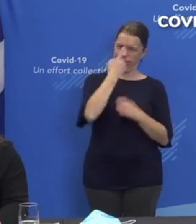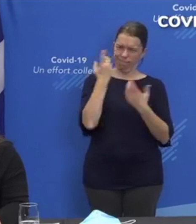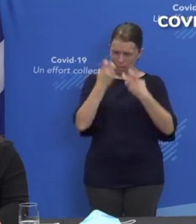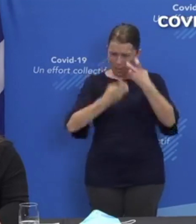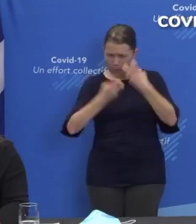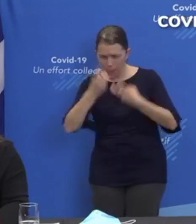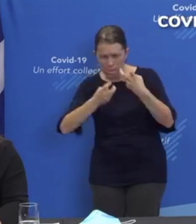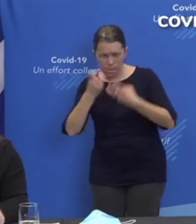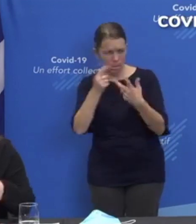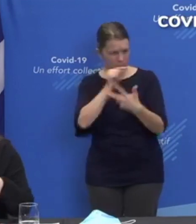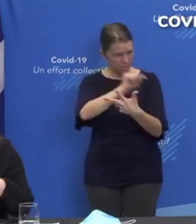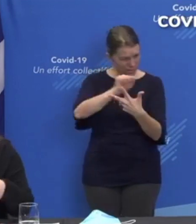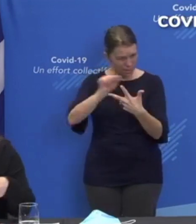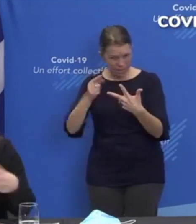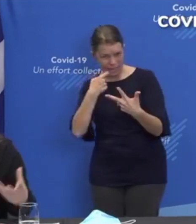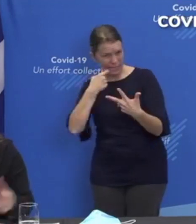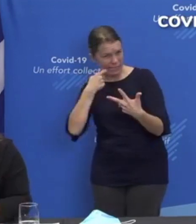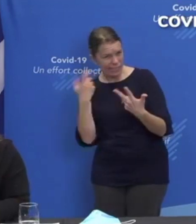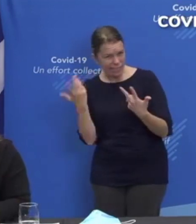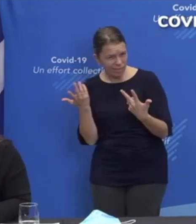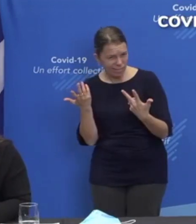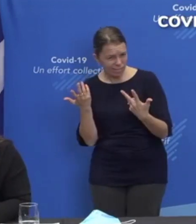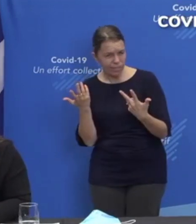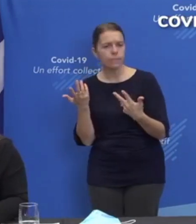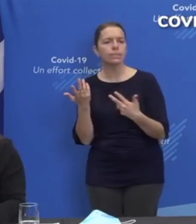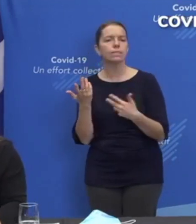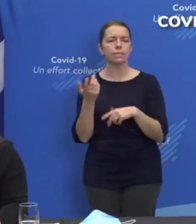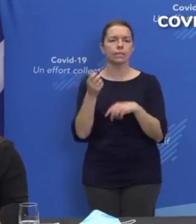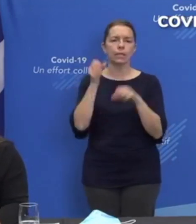to other strategies